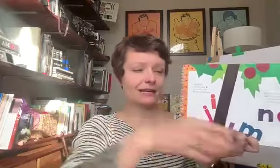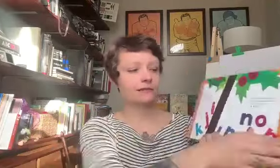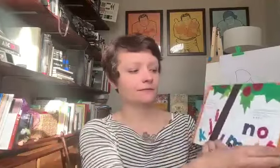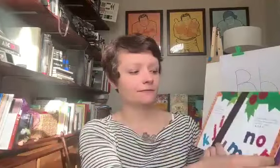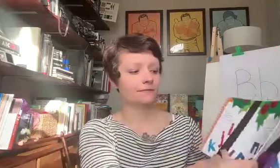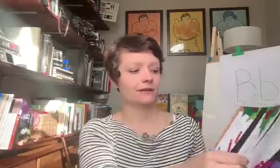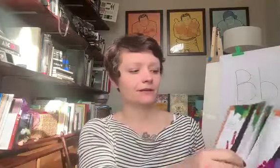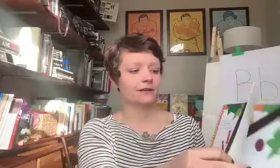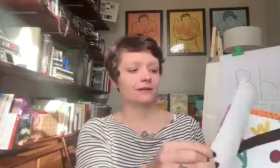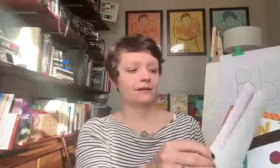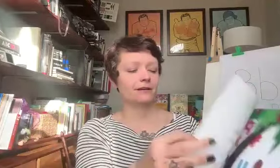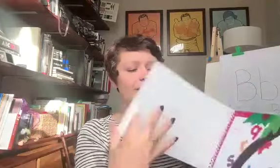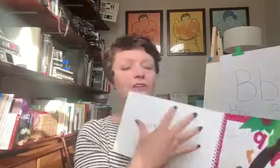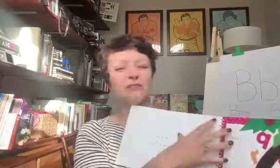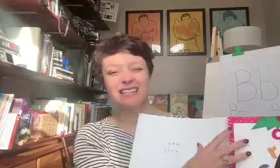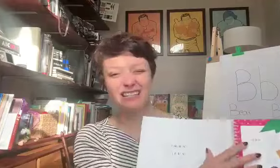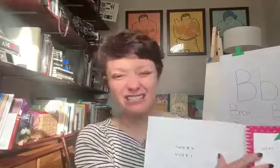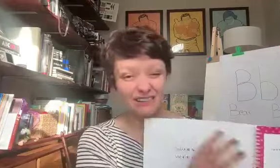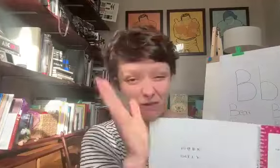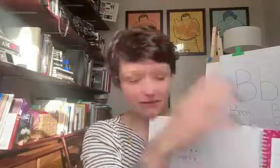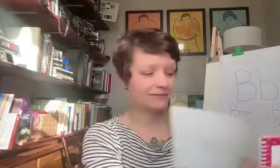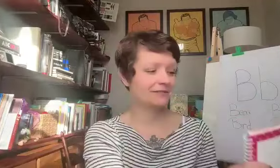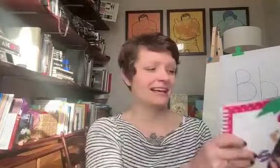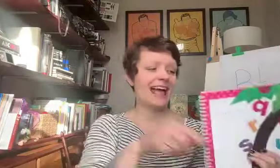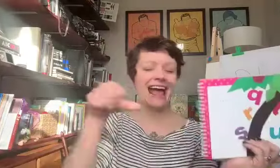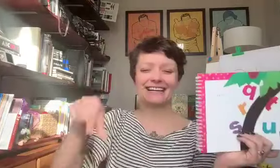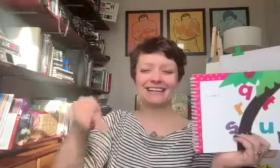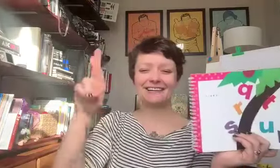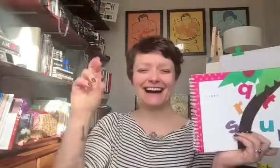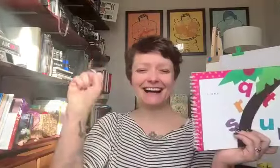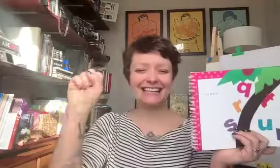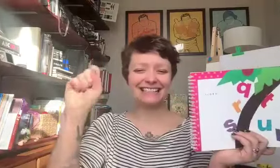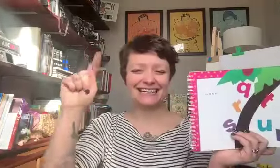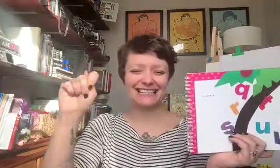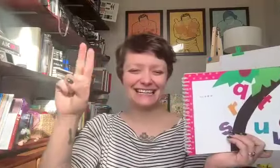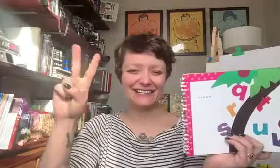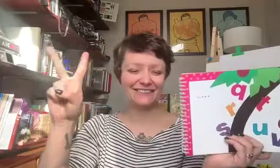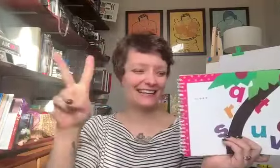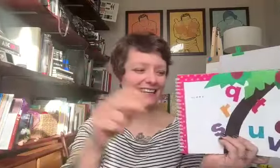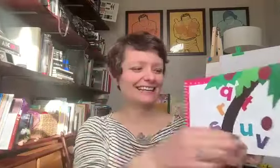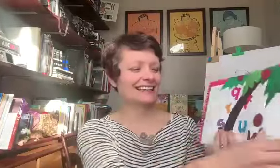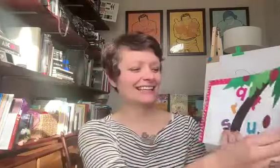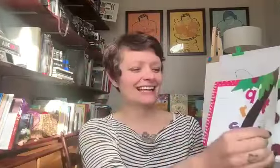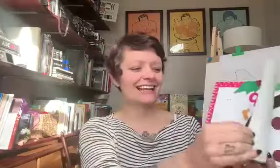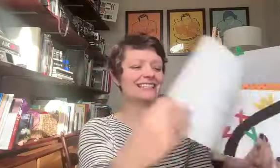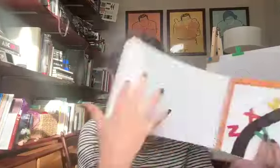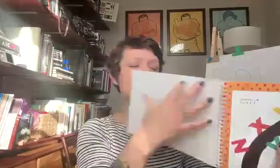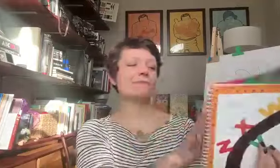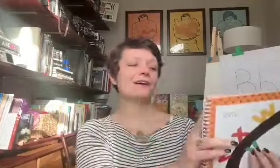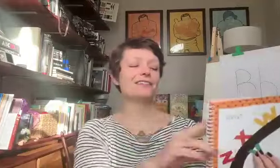LMNONP. And we'll just wait till it falls. And QRS and TUV. Still more.